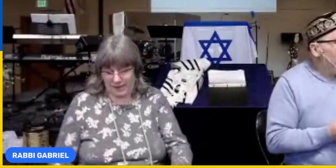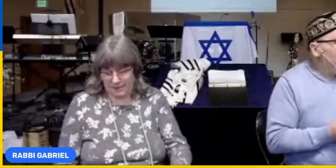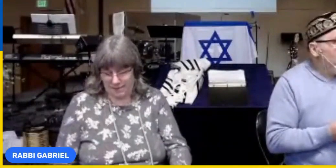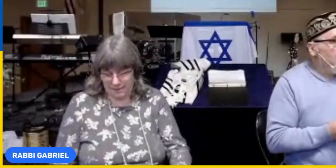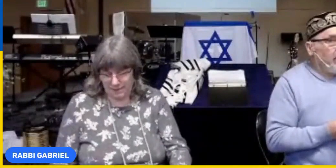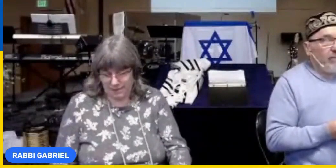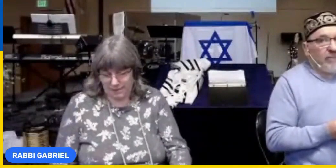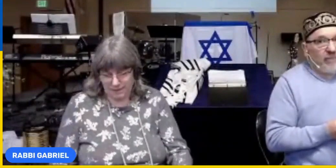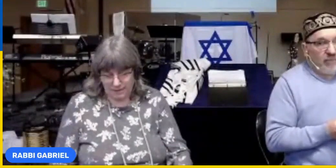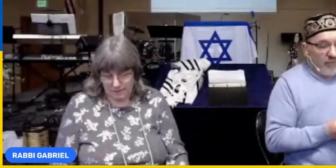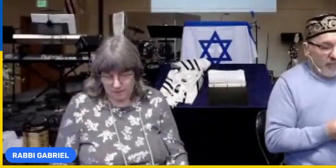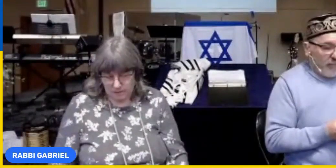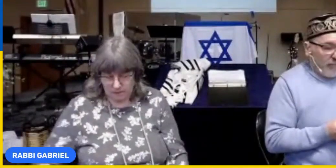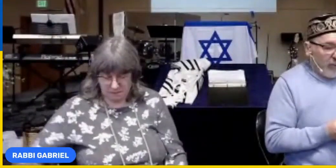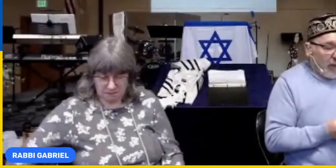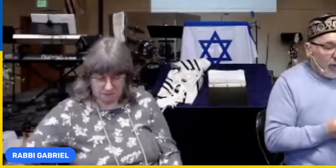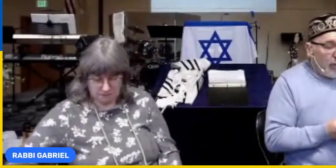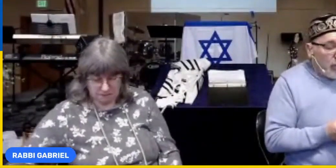drug addicts.